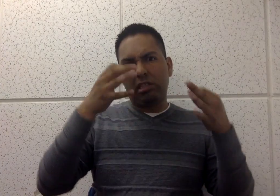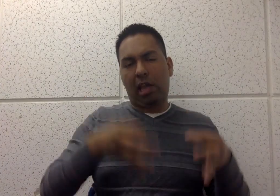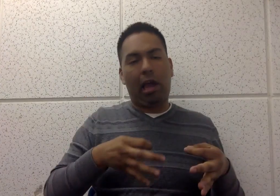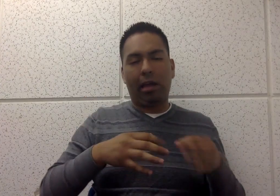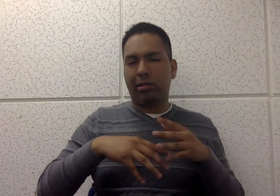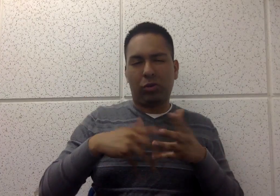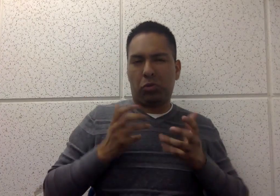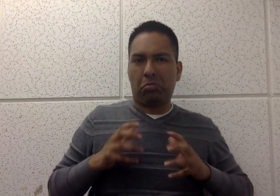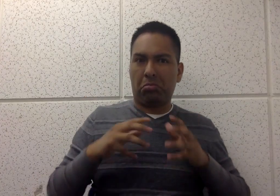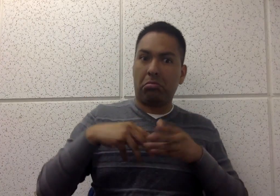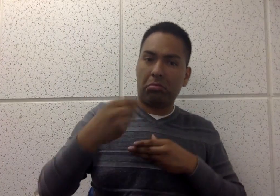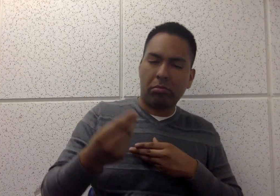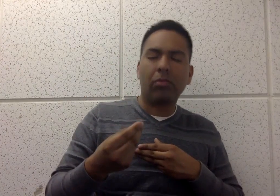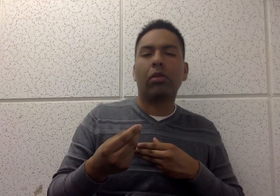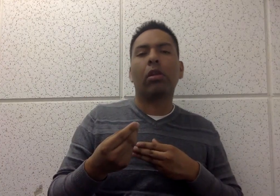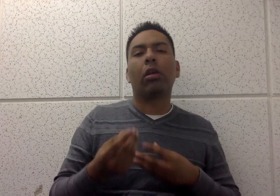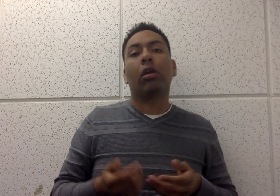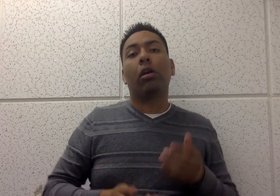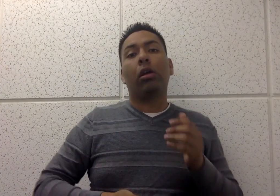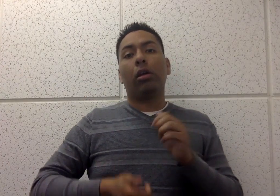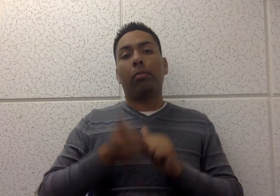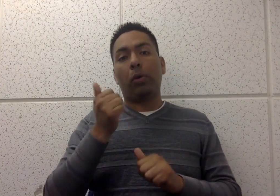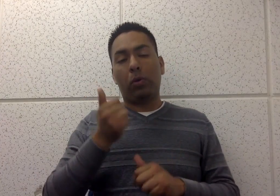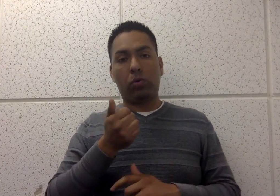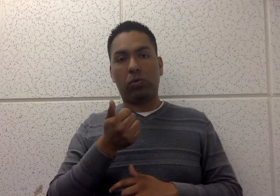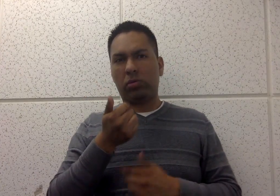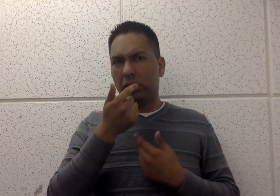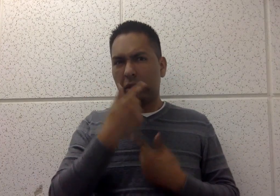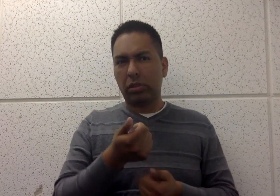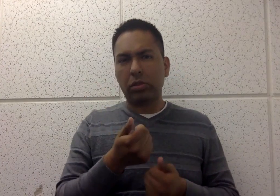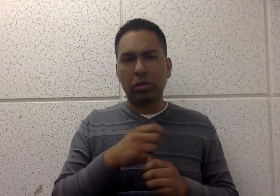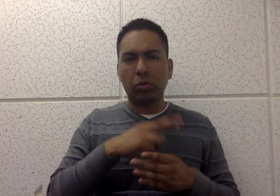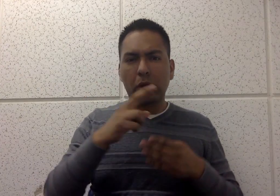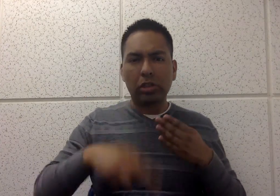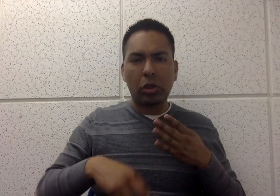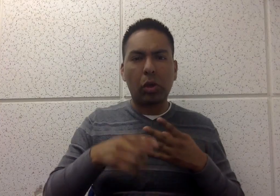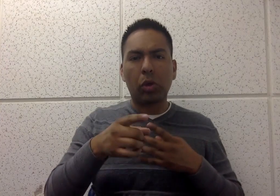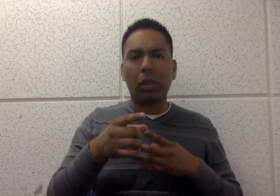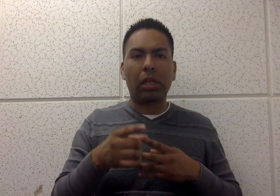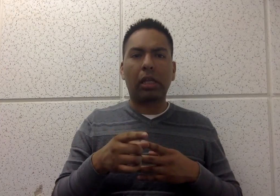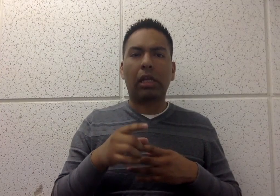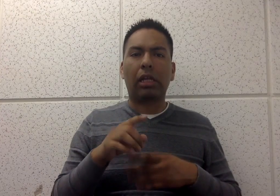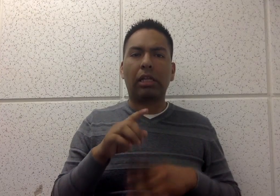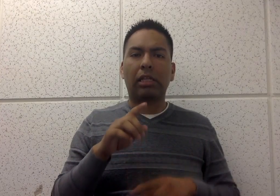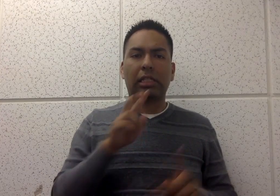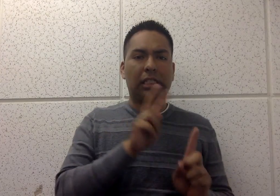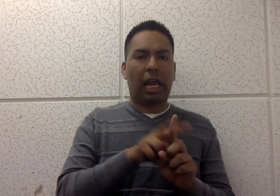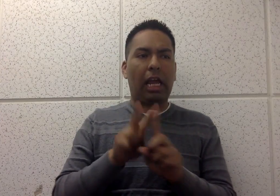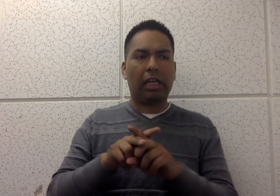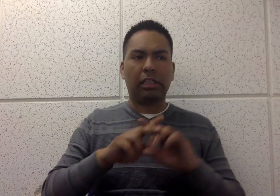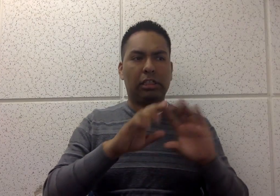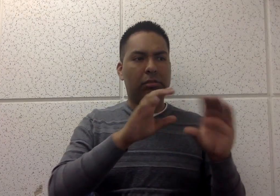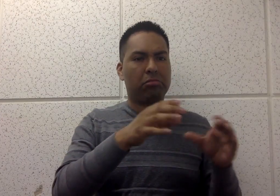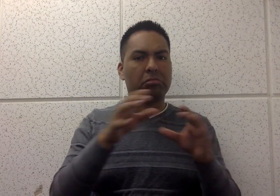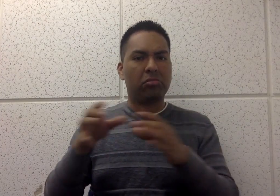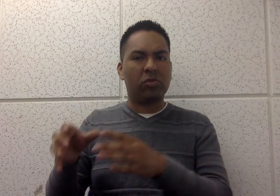most intriguing result. The task allocation, this process changes with colony age, and it changes like this. When I do these experiments